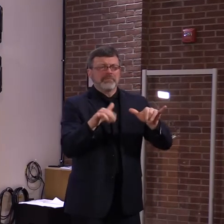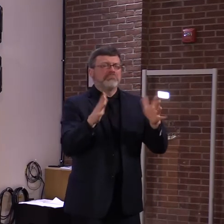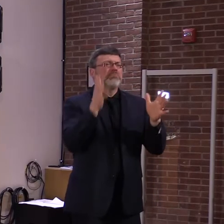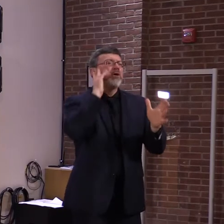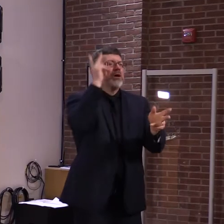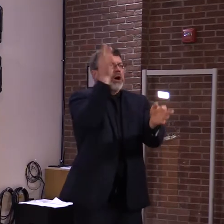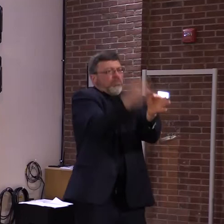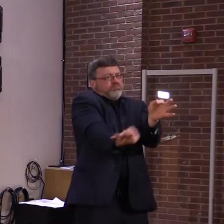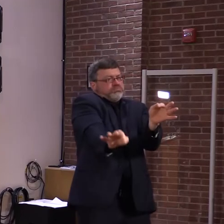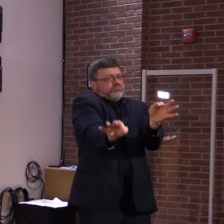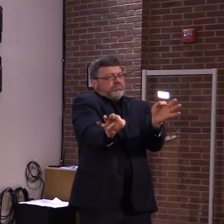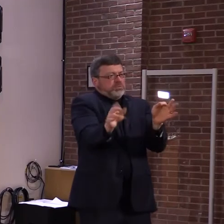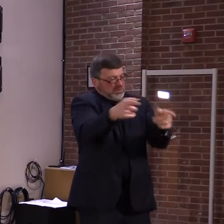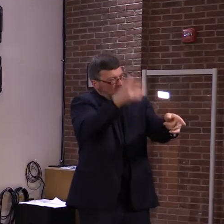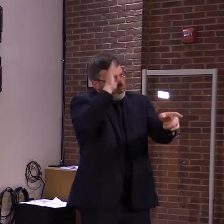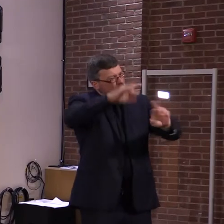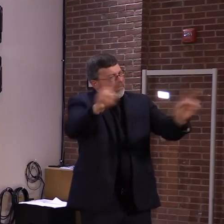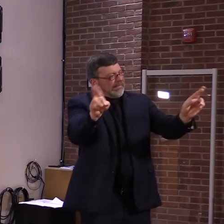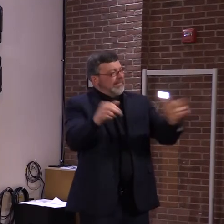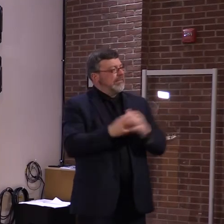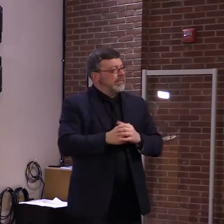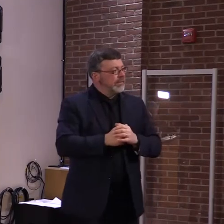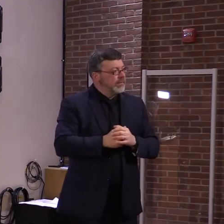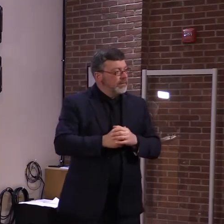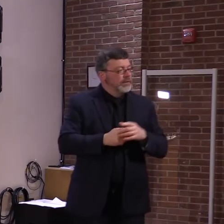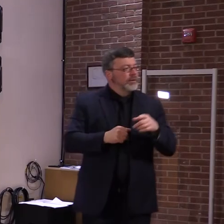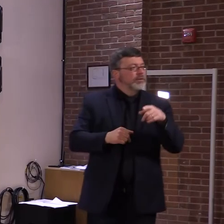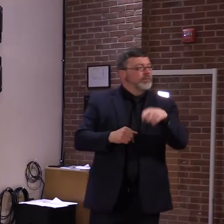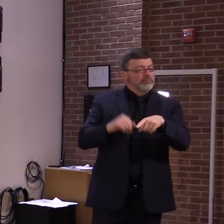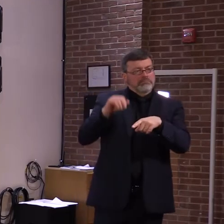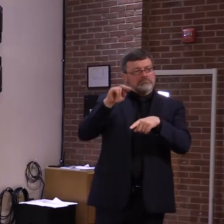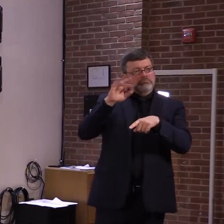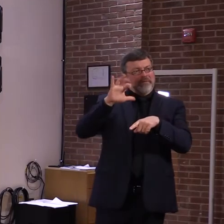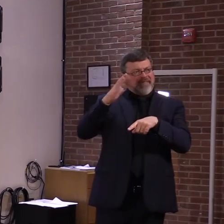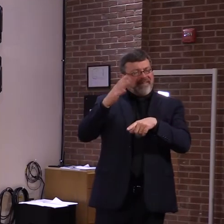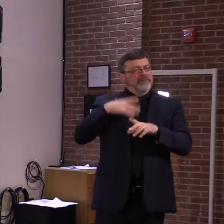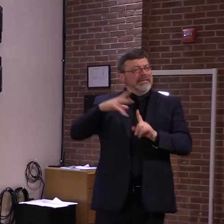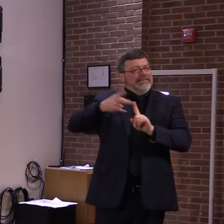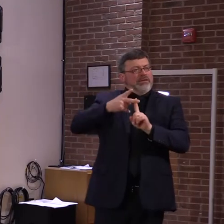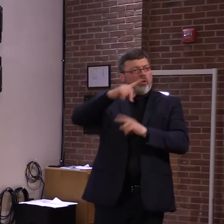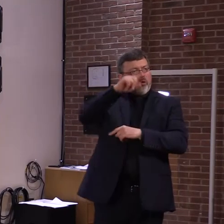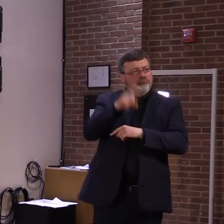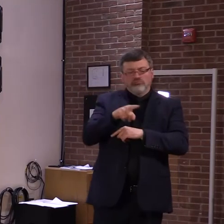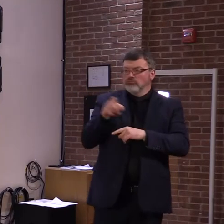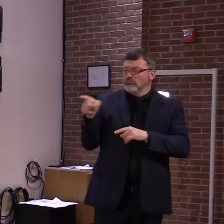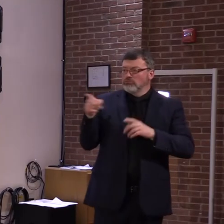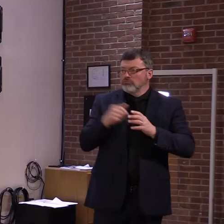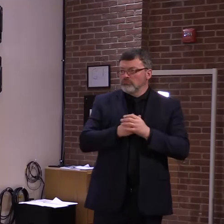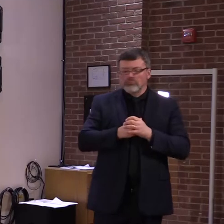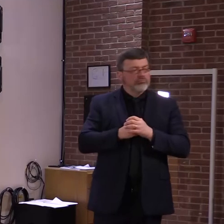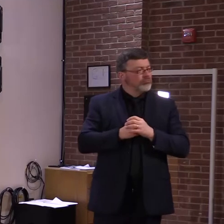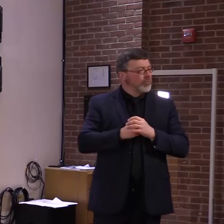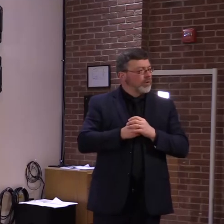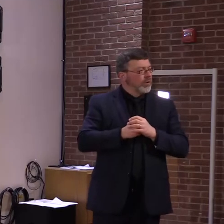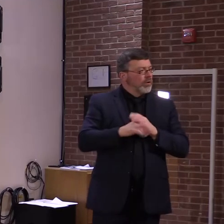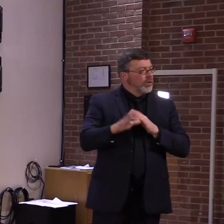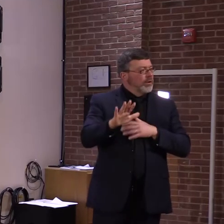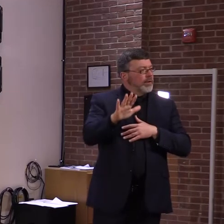Okay. Second question. For those who got one brand of